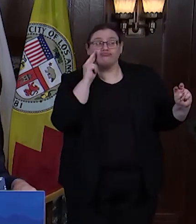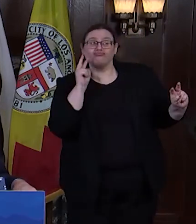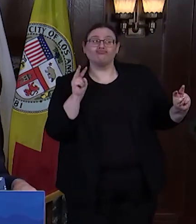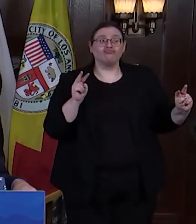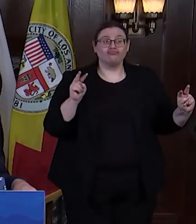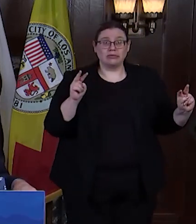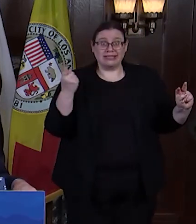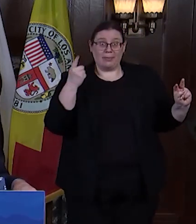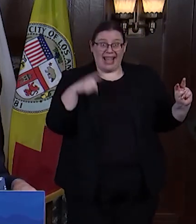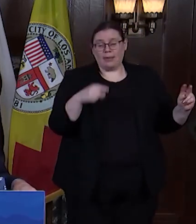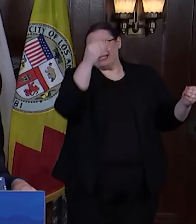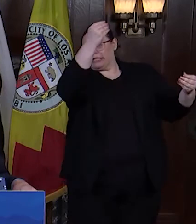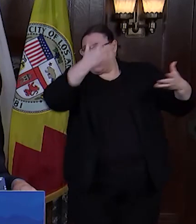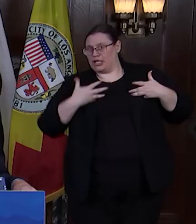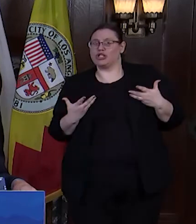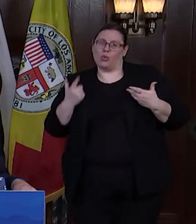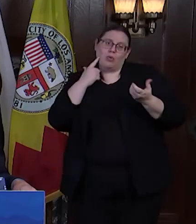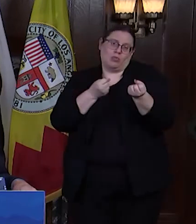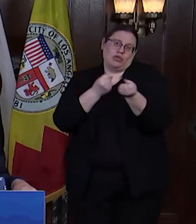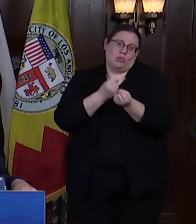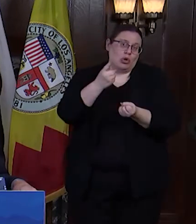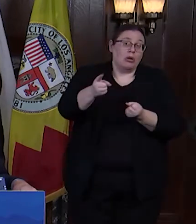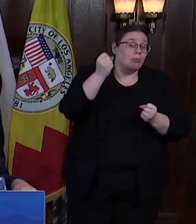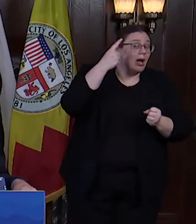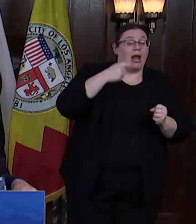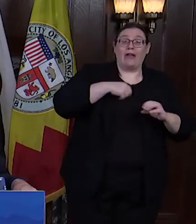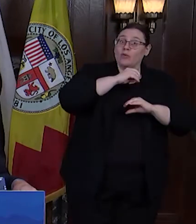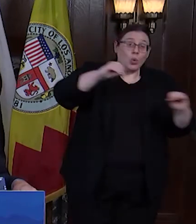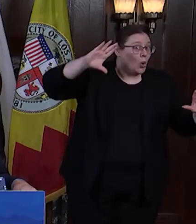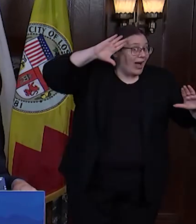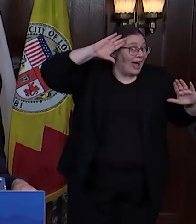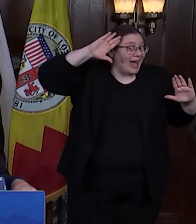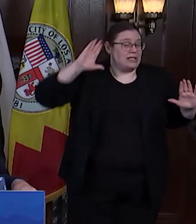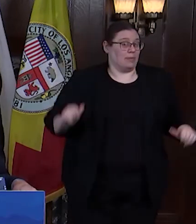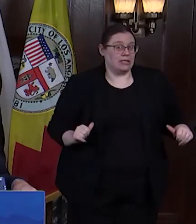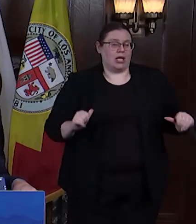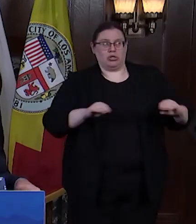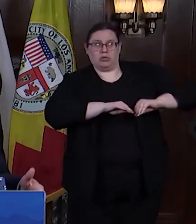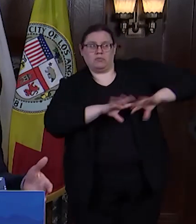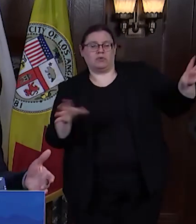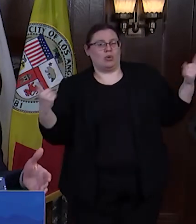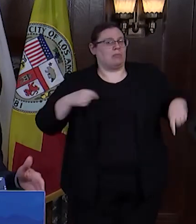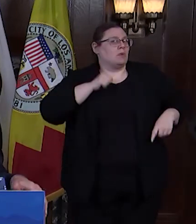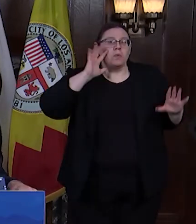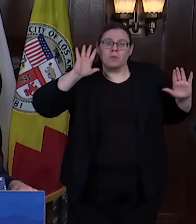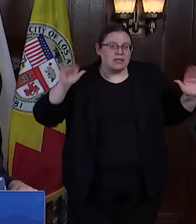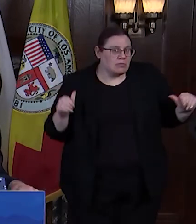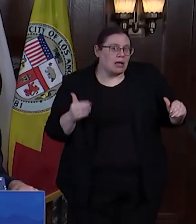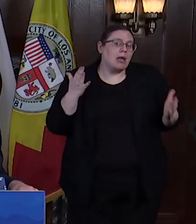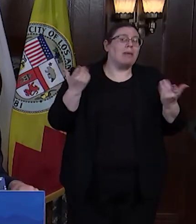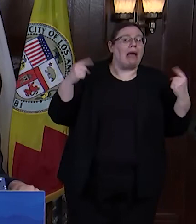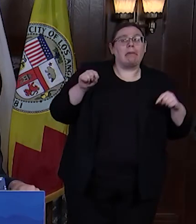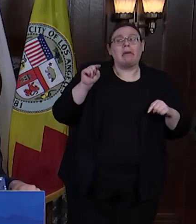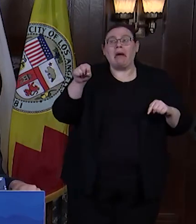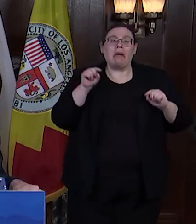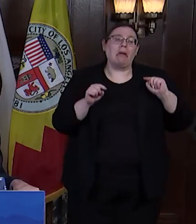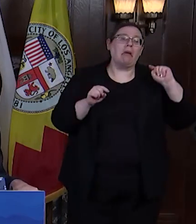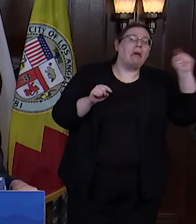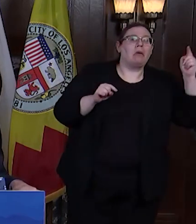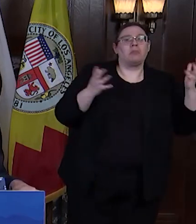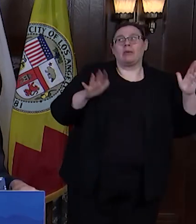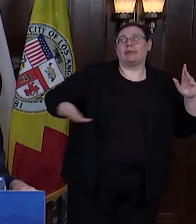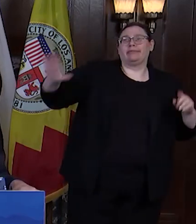happening, we'll be there for you. But again, I do not expect that to be anything widespread. There may be individual instances, we'll see some stuff around the